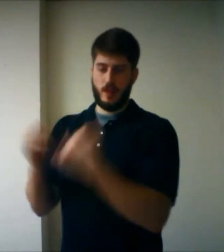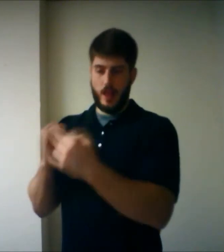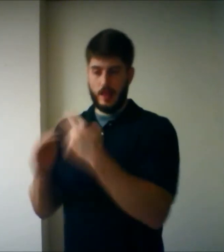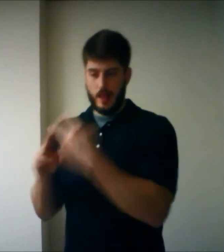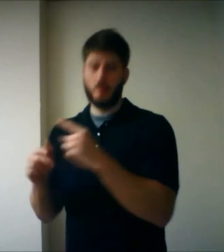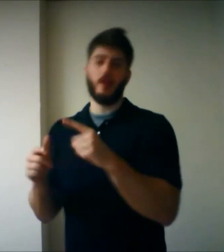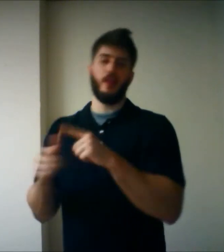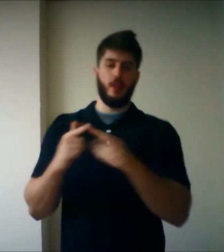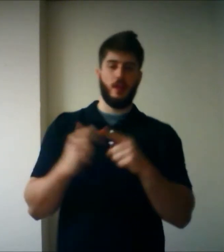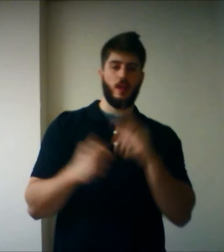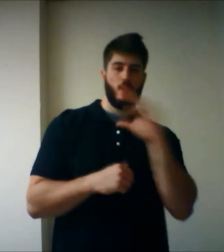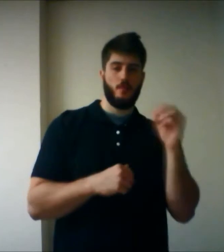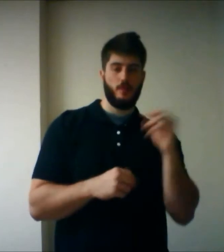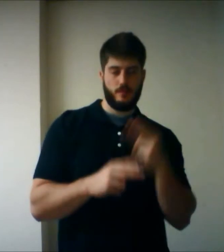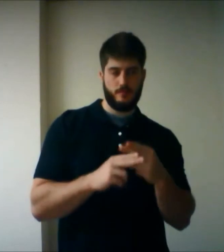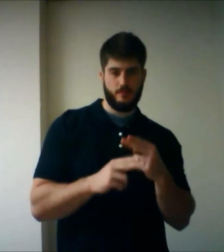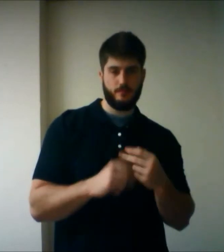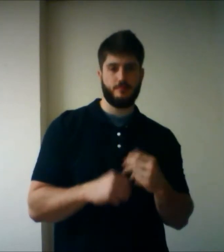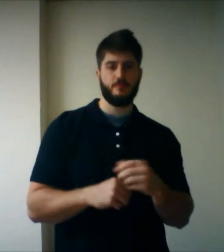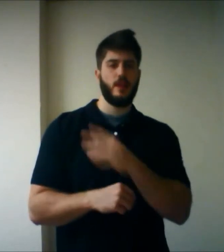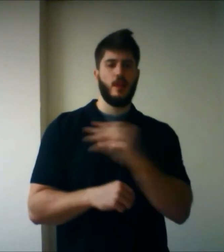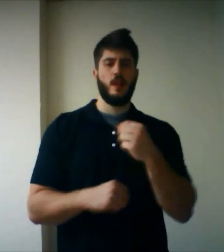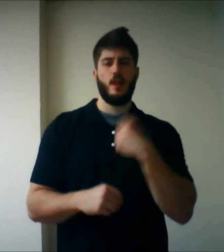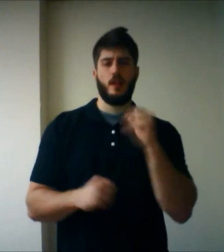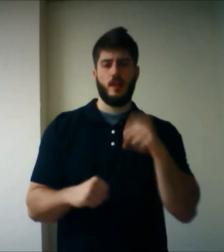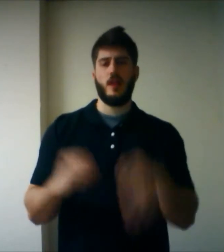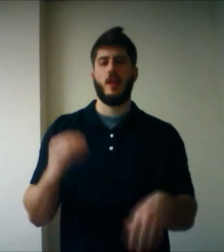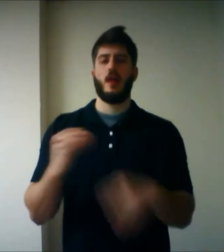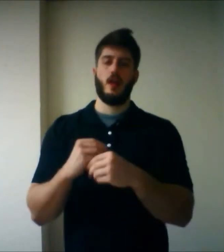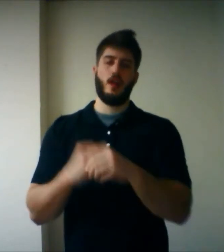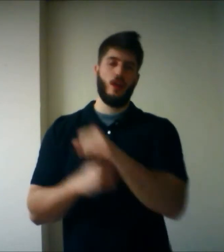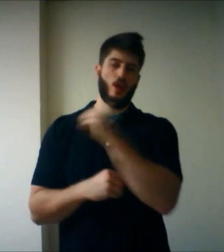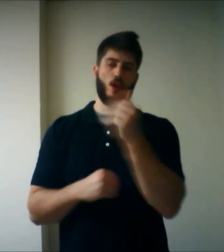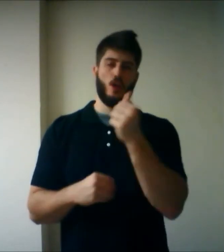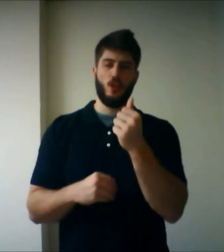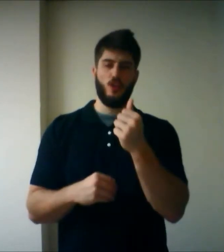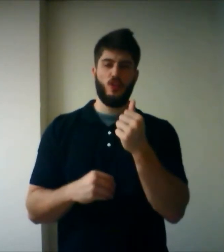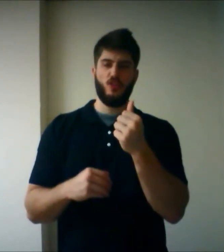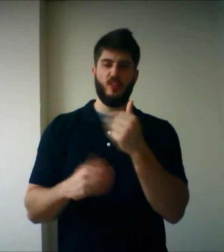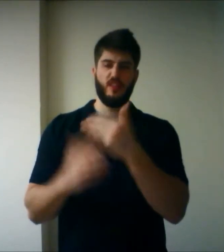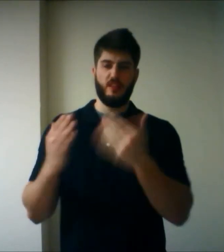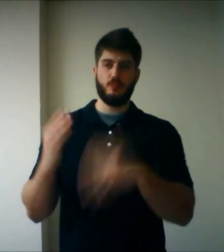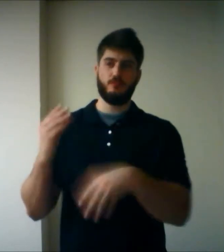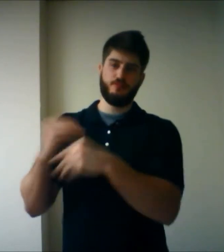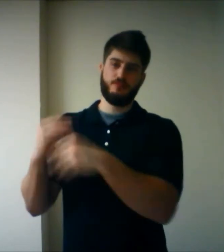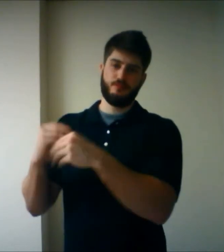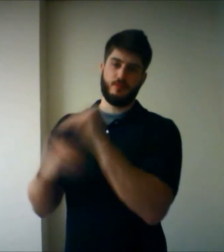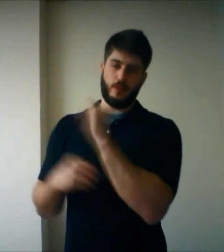add other fields to this sort sequence as well. Click on OK.